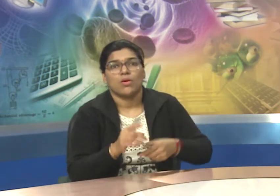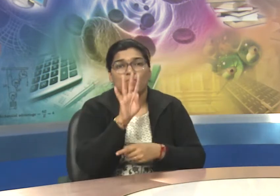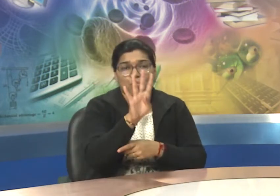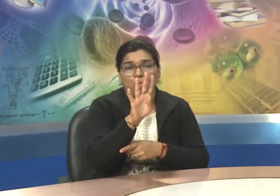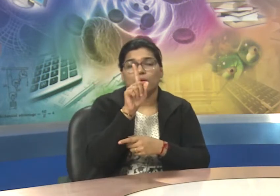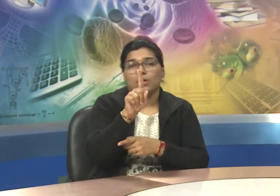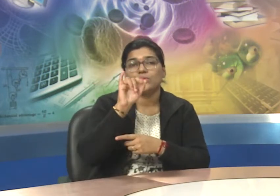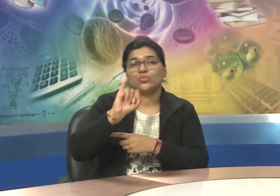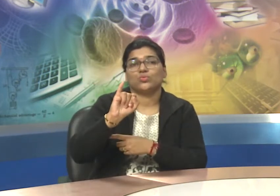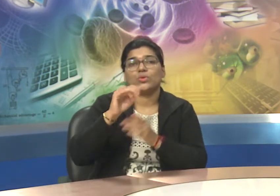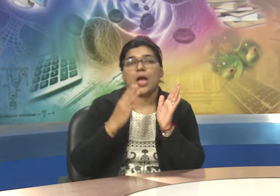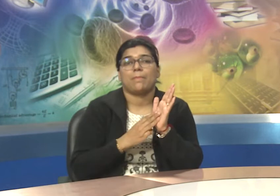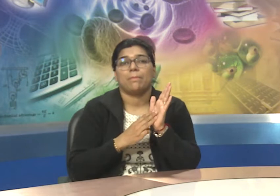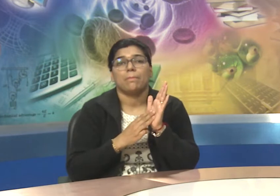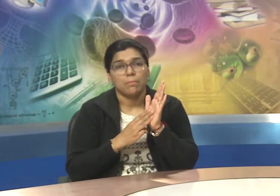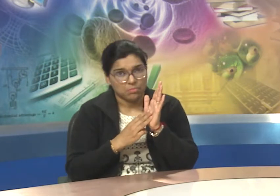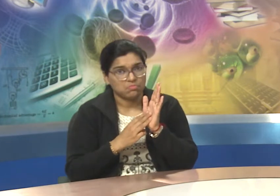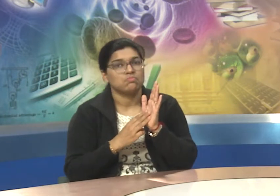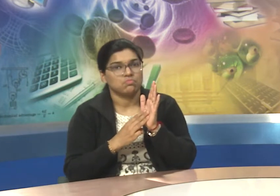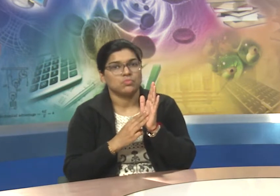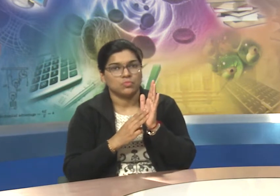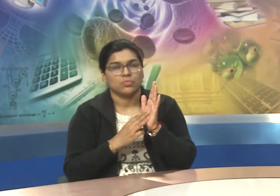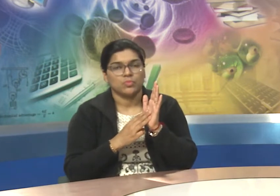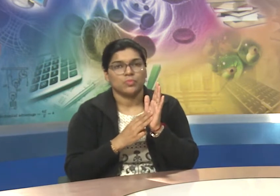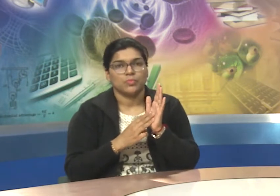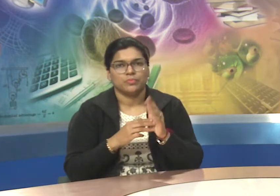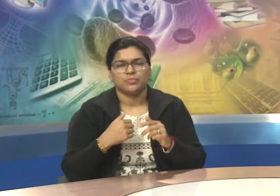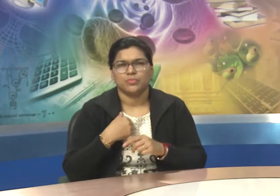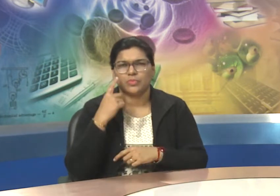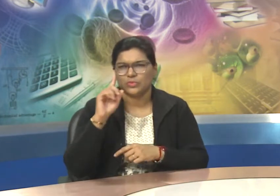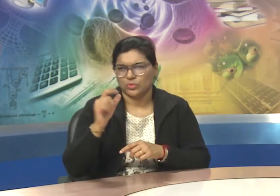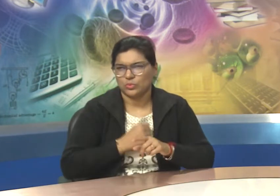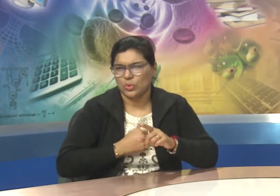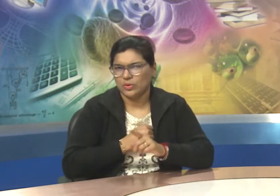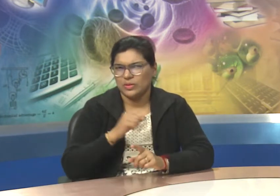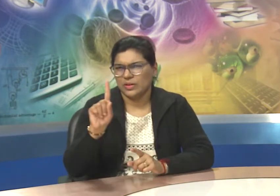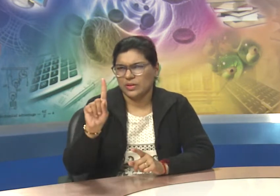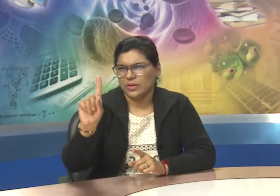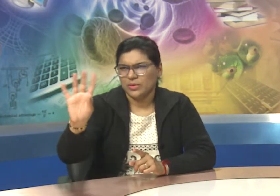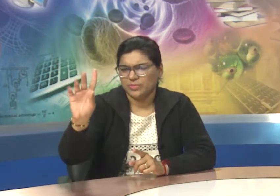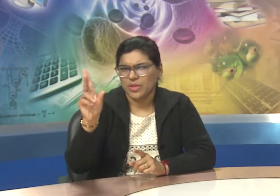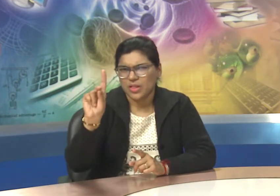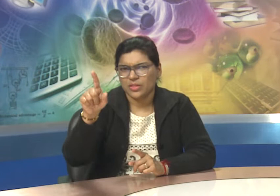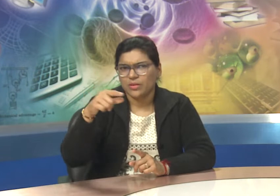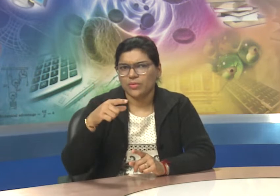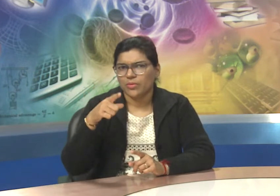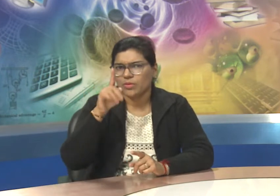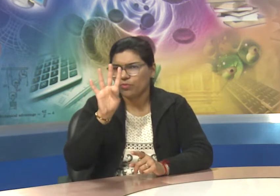and the crown of roof of which covers cut.